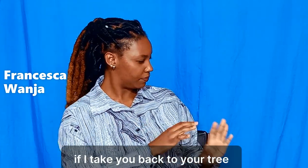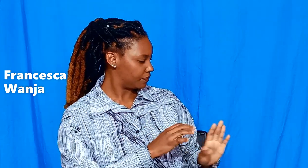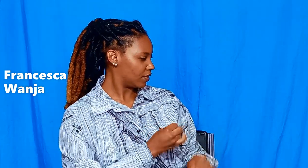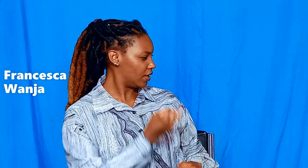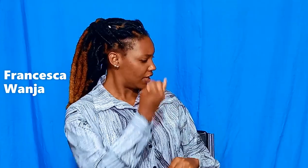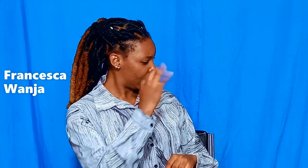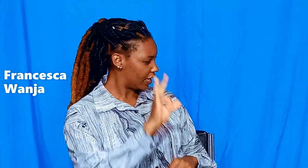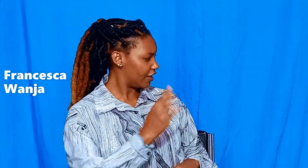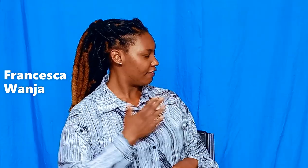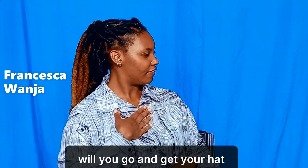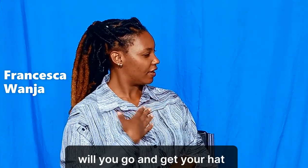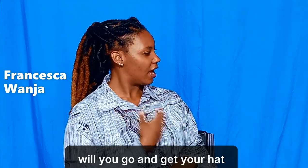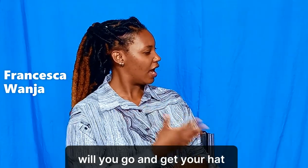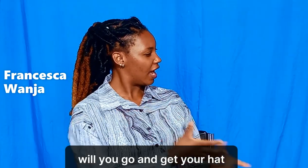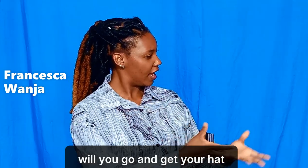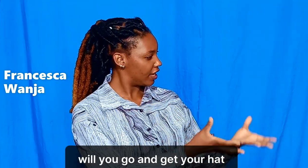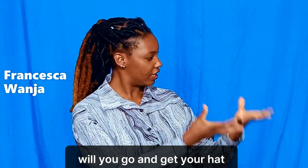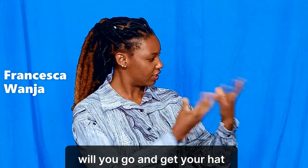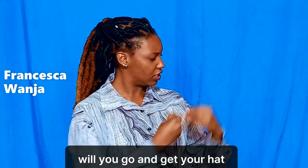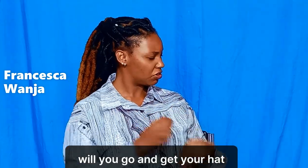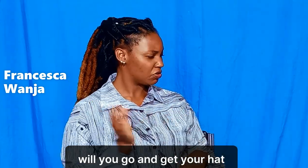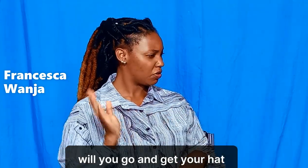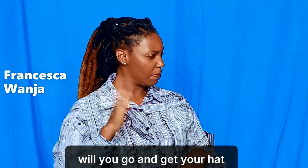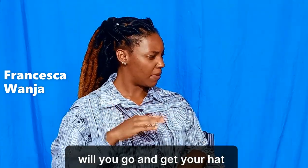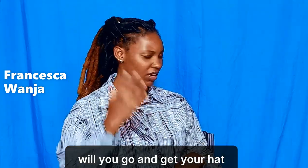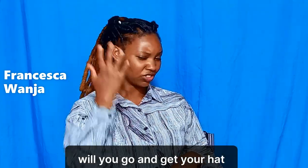will you go and get your heart?